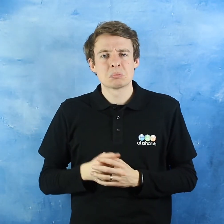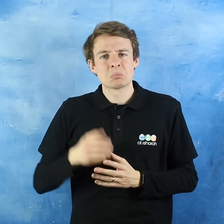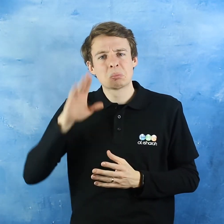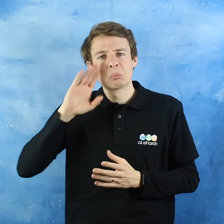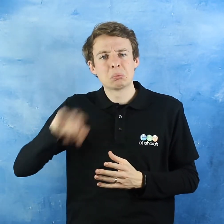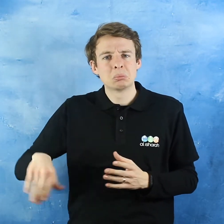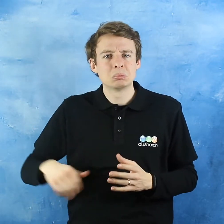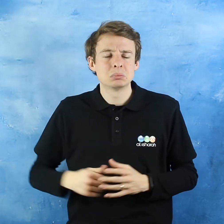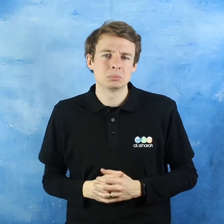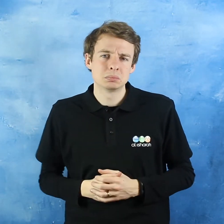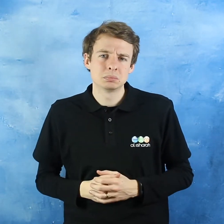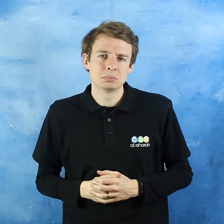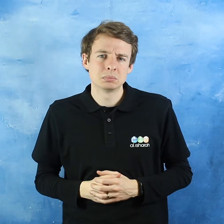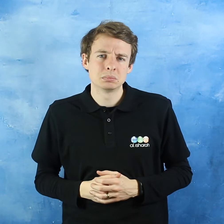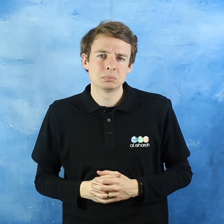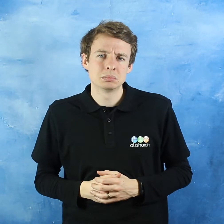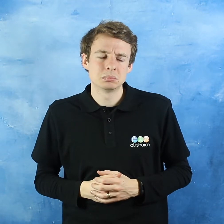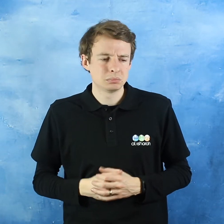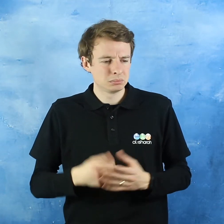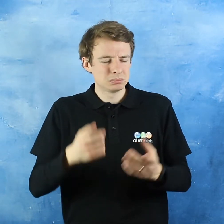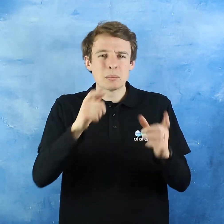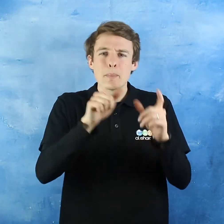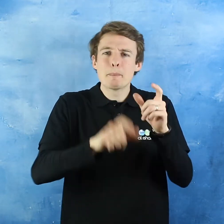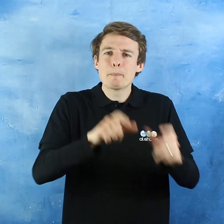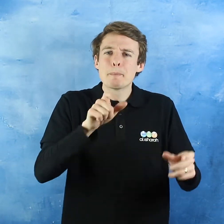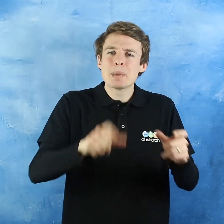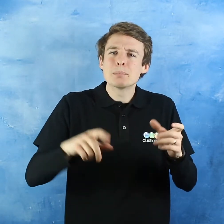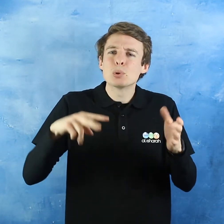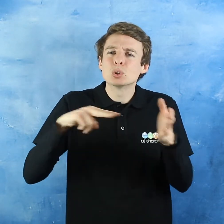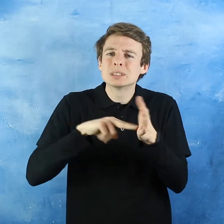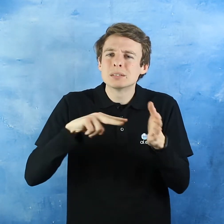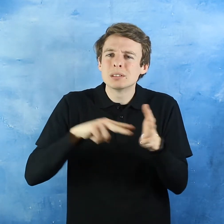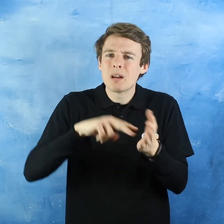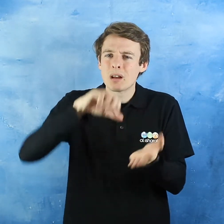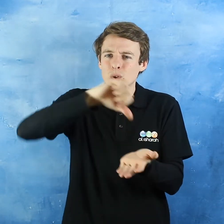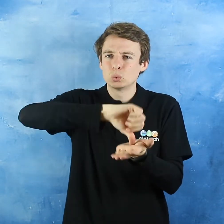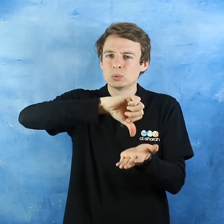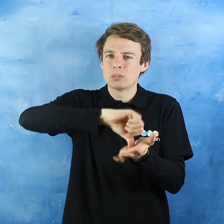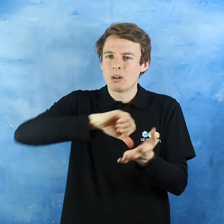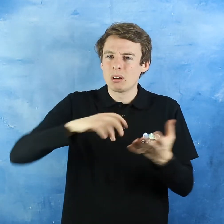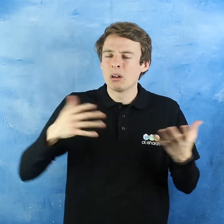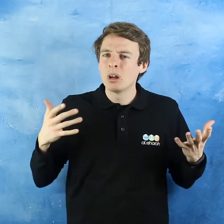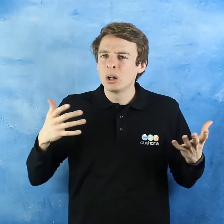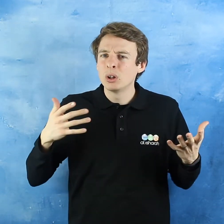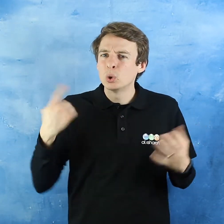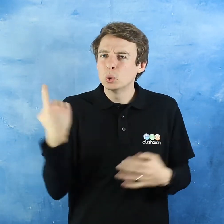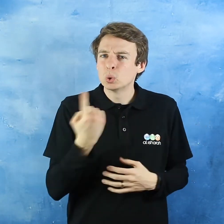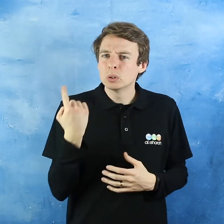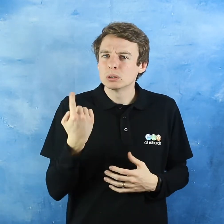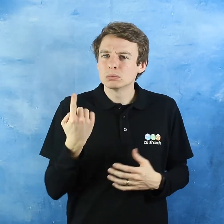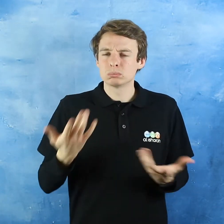And it happened, it's not first time. What we do about this? First thing, we think we don't become